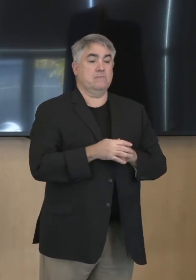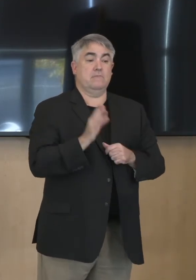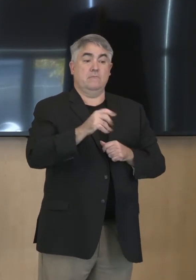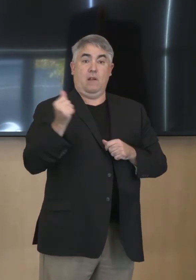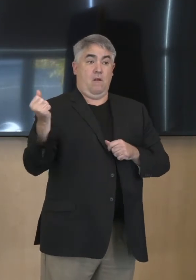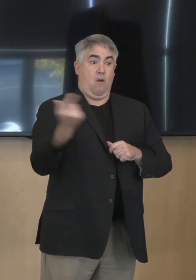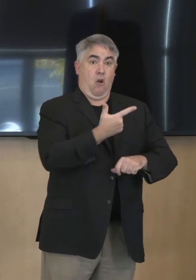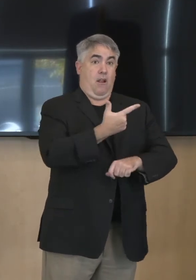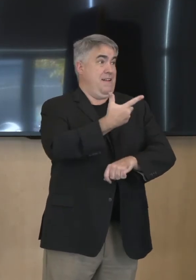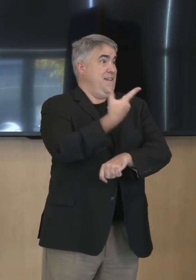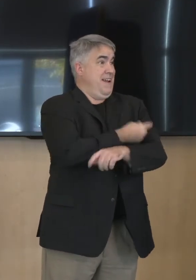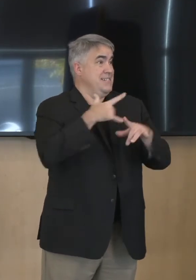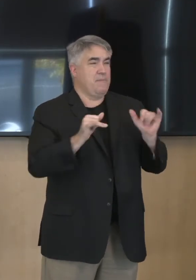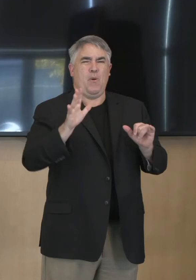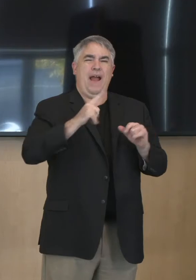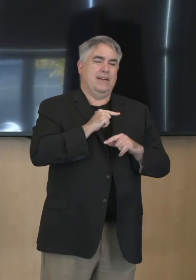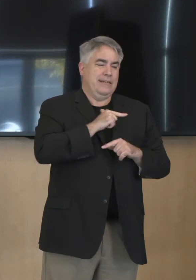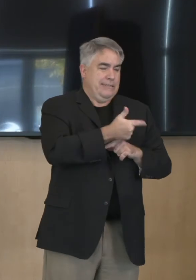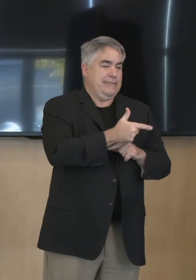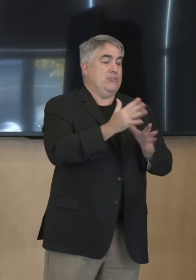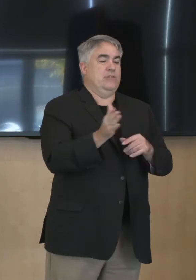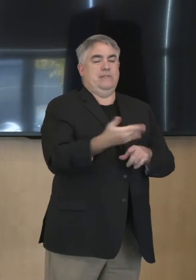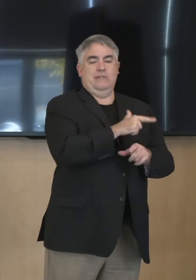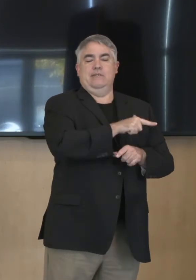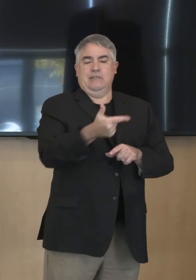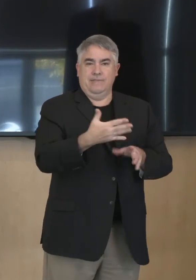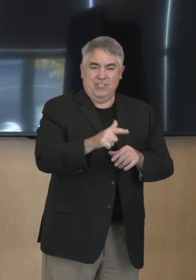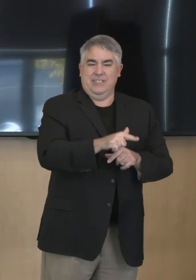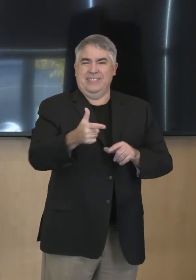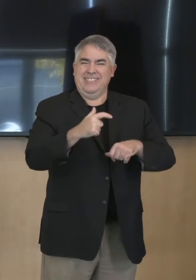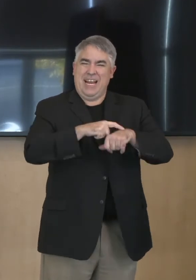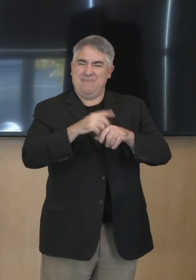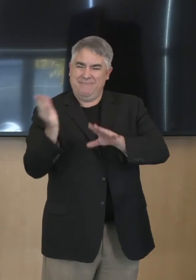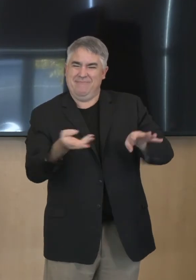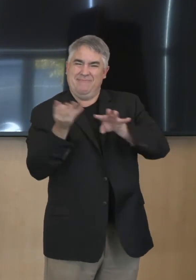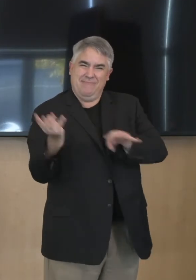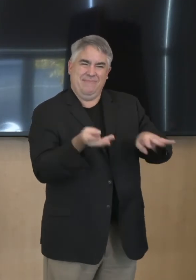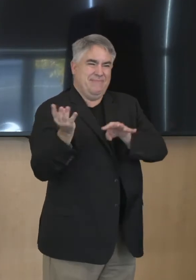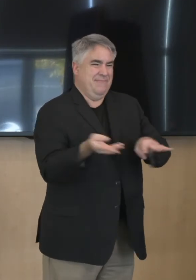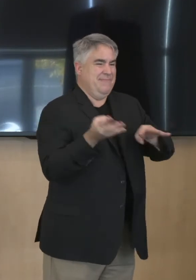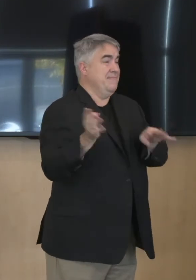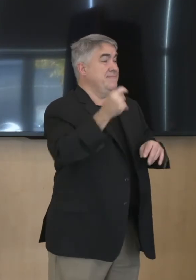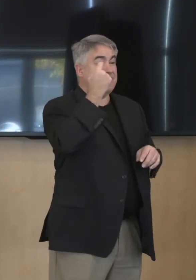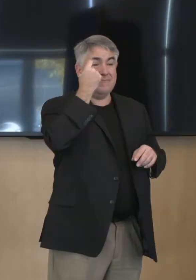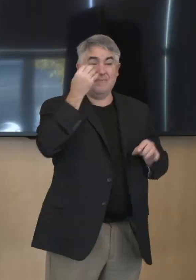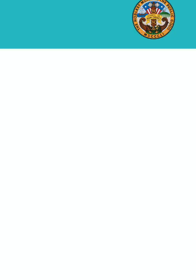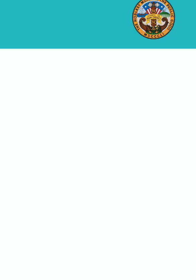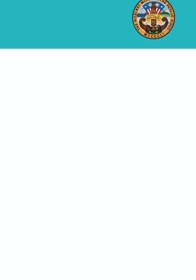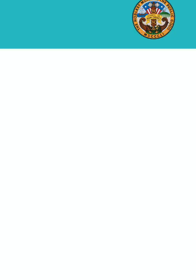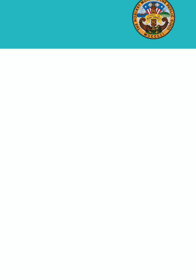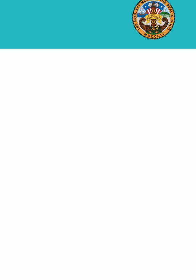go. But the good news is we are talking about vaccines, and people every day in San Diego County are being